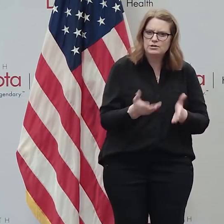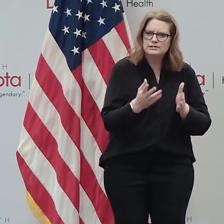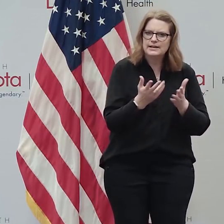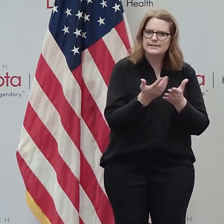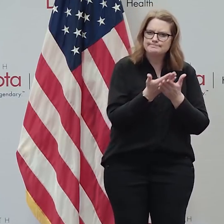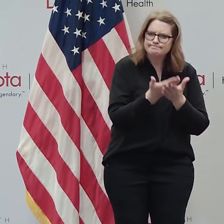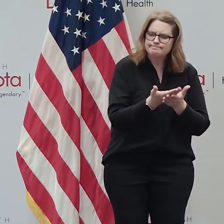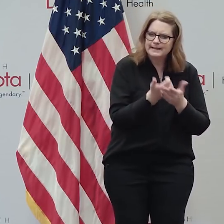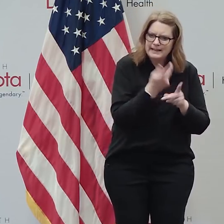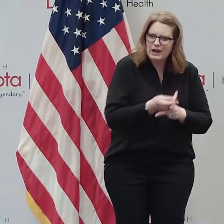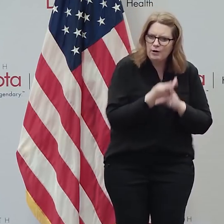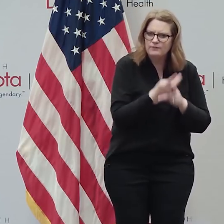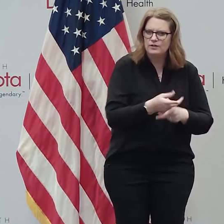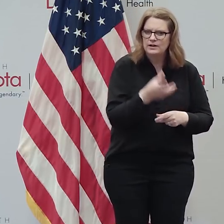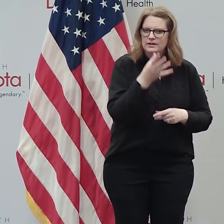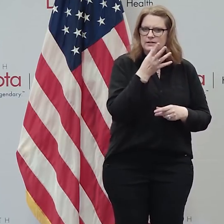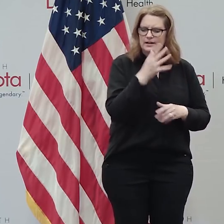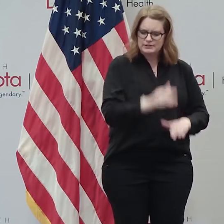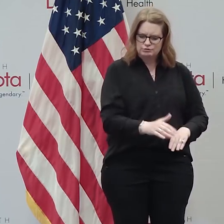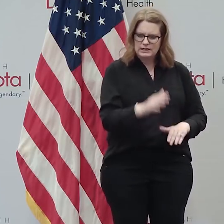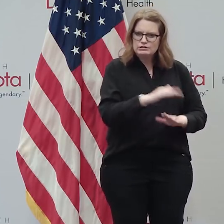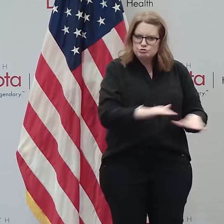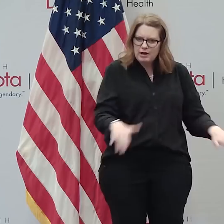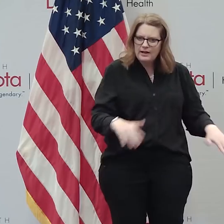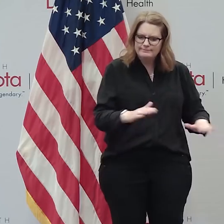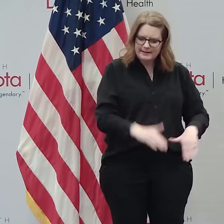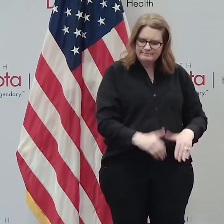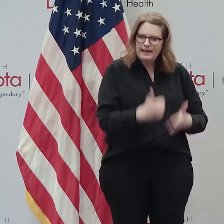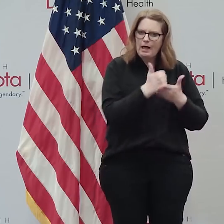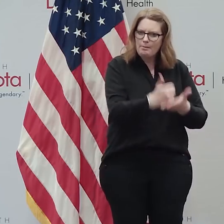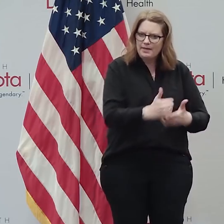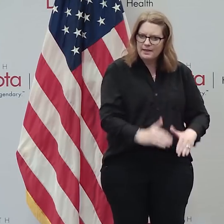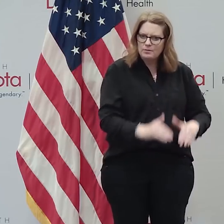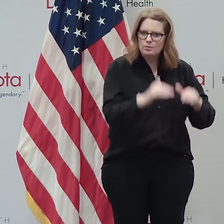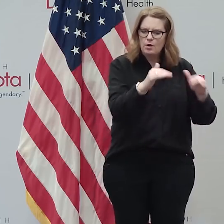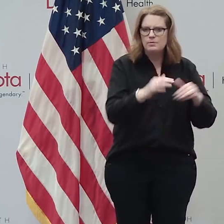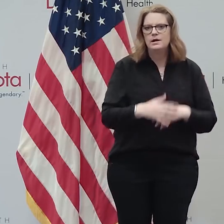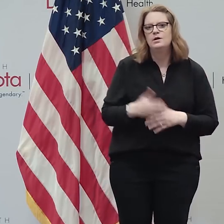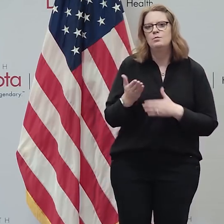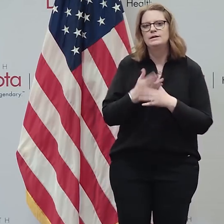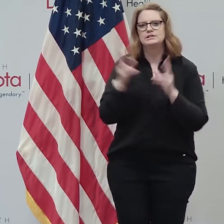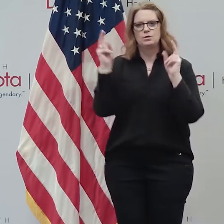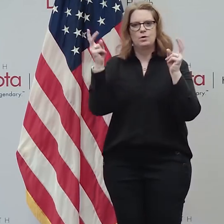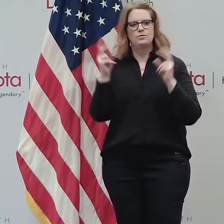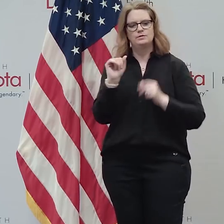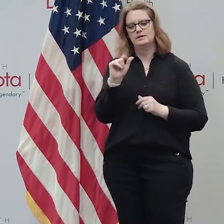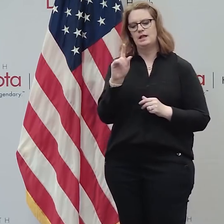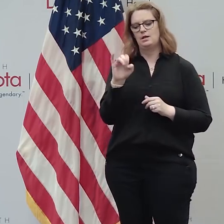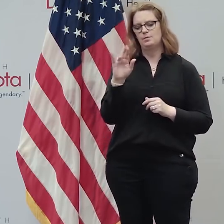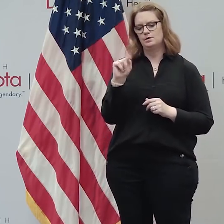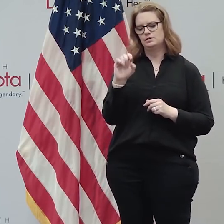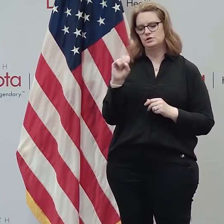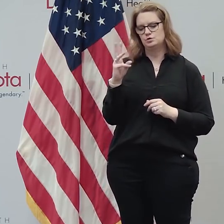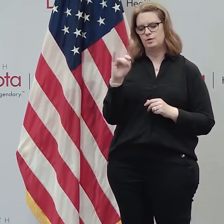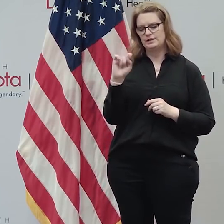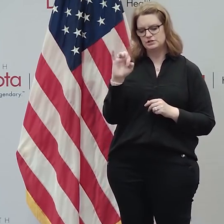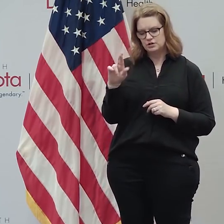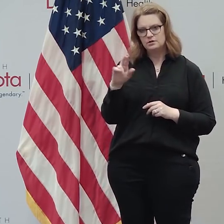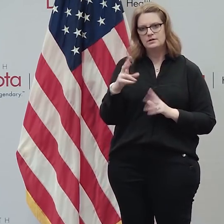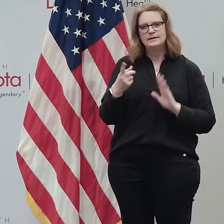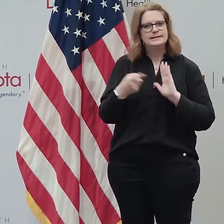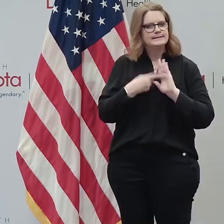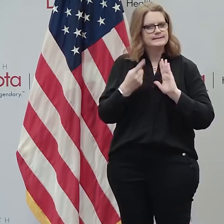caring citizens. And so when I close with gratitude today, I want to share a quote from Albert Schweitzer. It says, "At